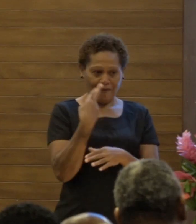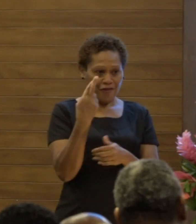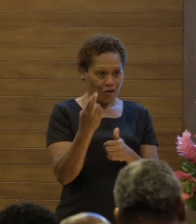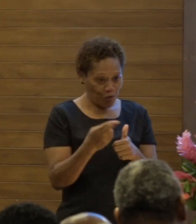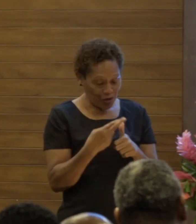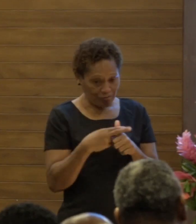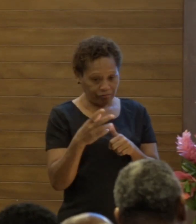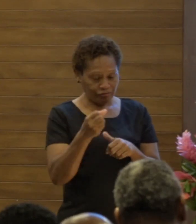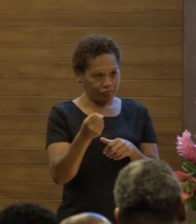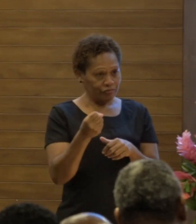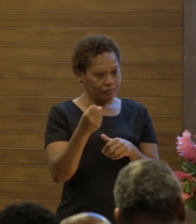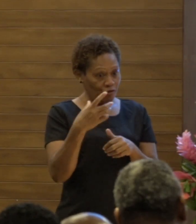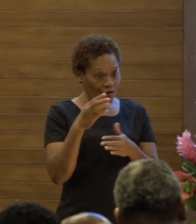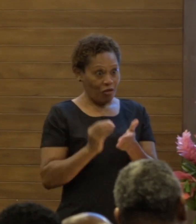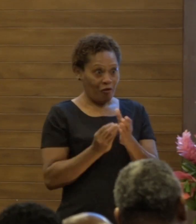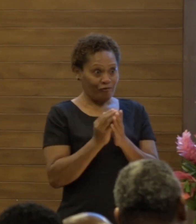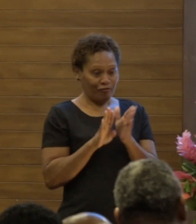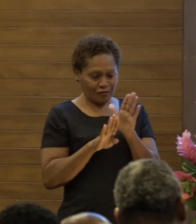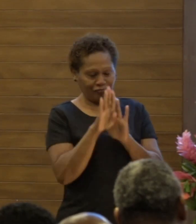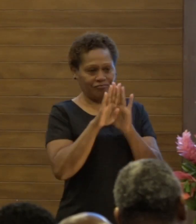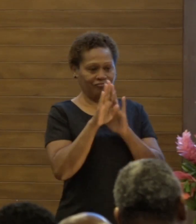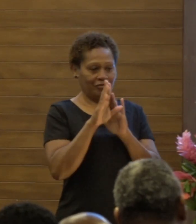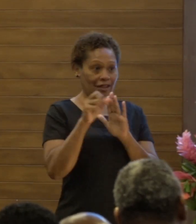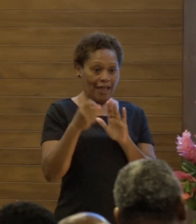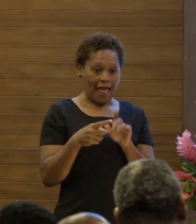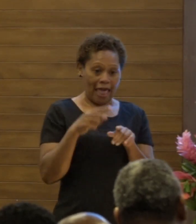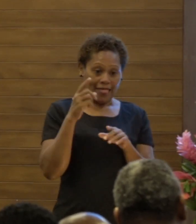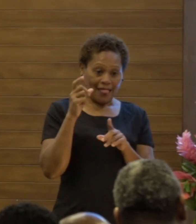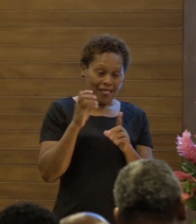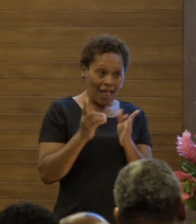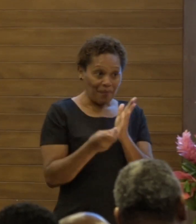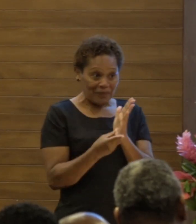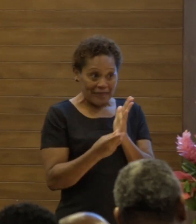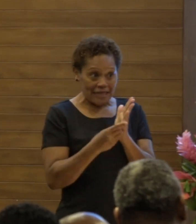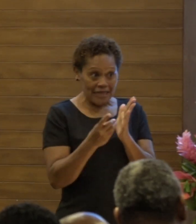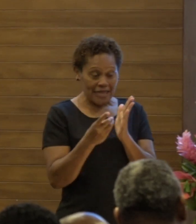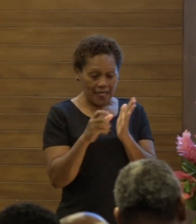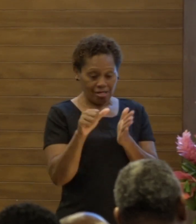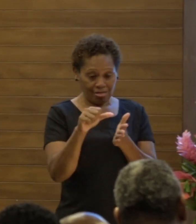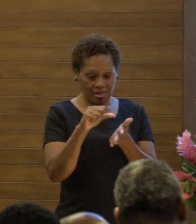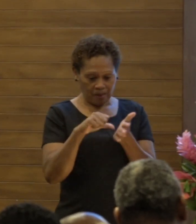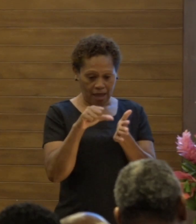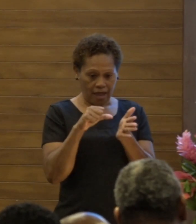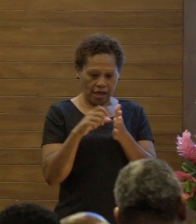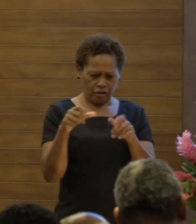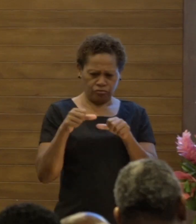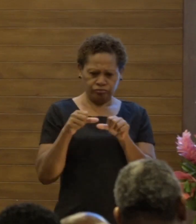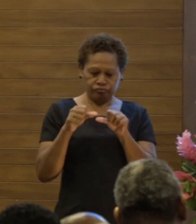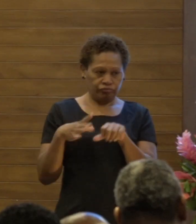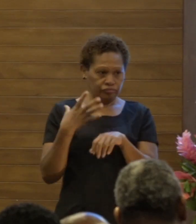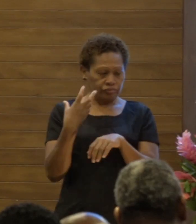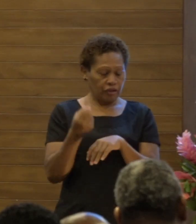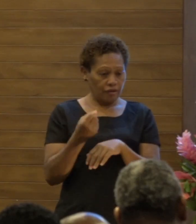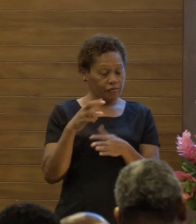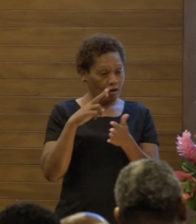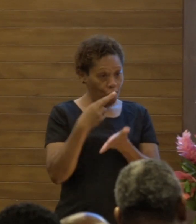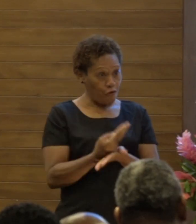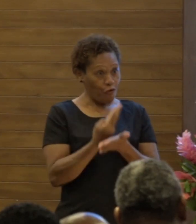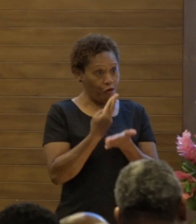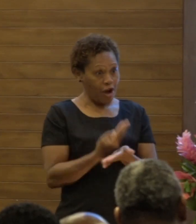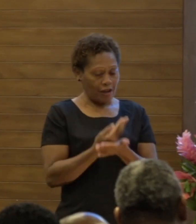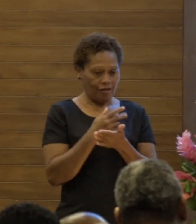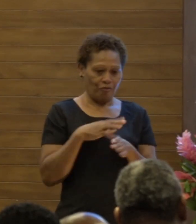growing complexities of the digital age, ensuring that Fiji is prepared, protected, and resilient